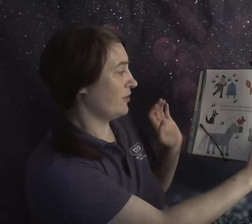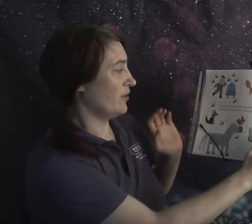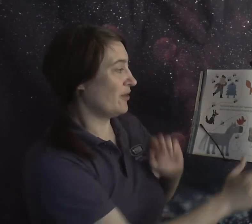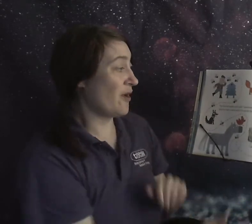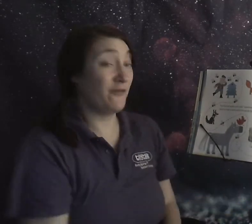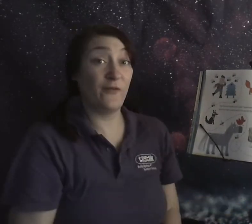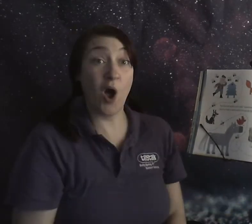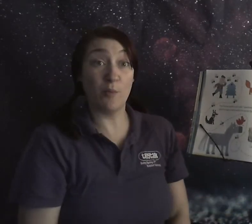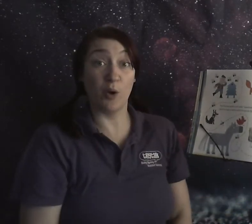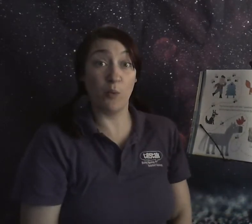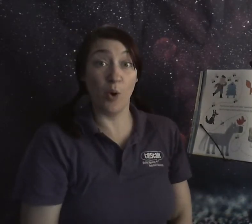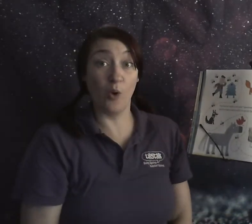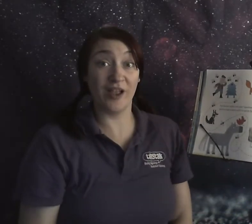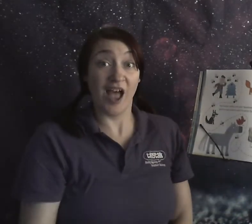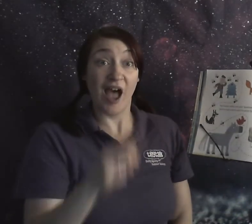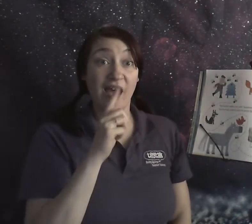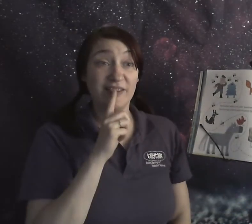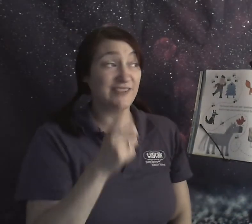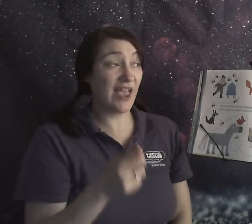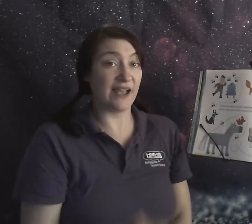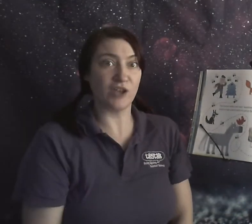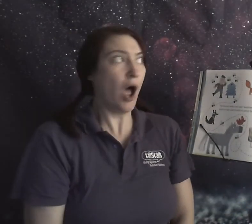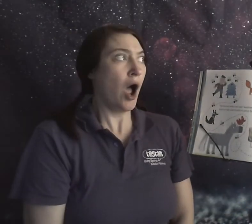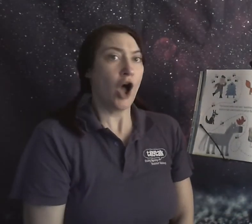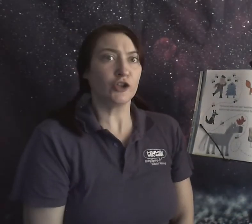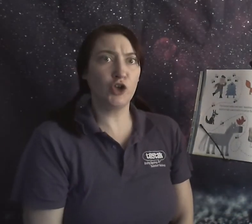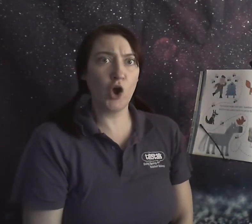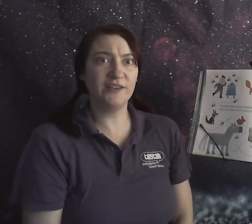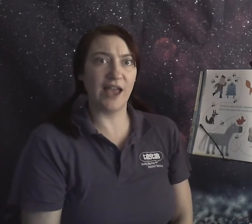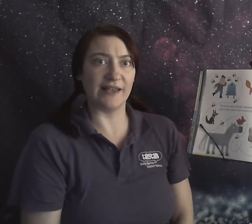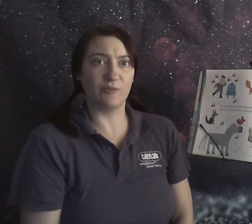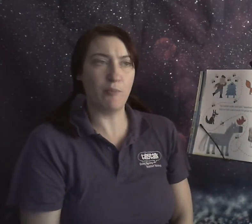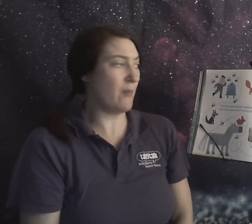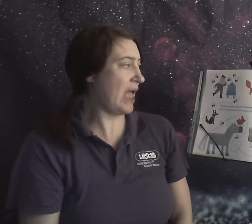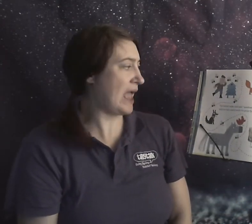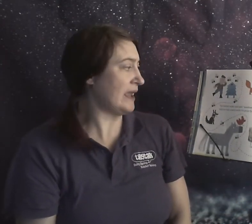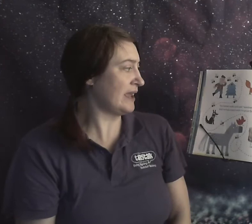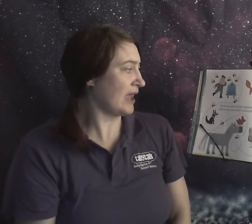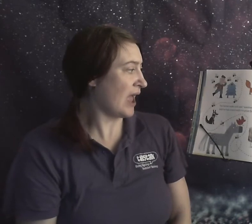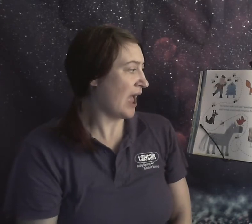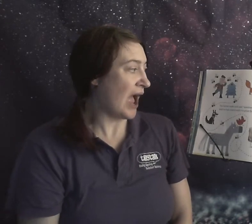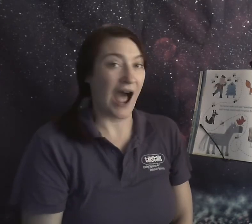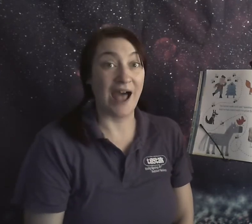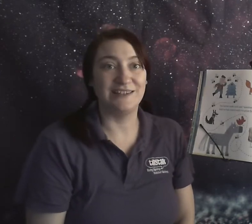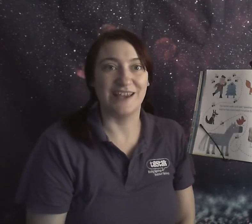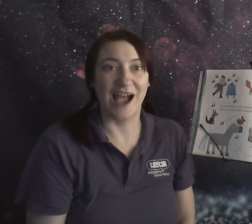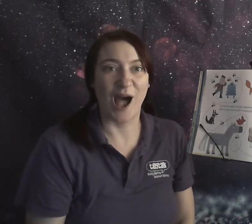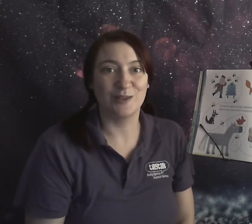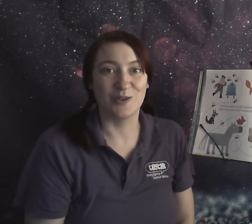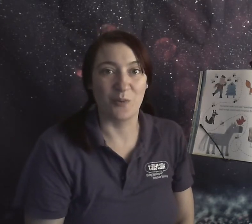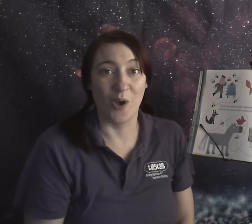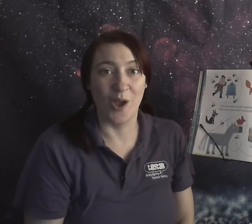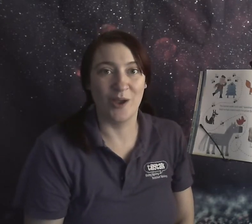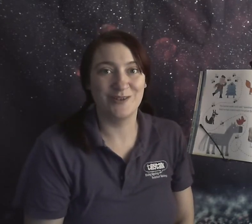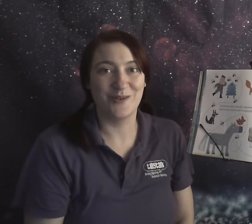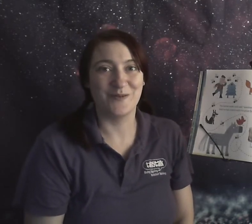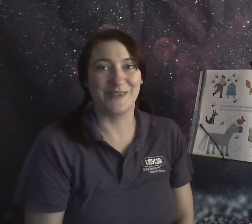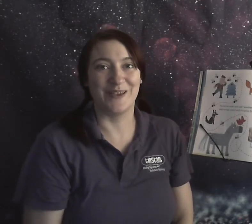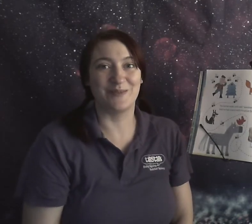The farmer woke and said, "Oh, goodness me!" And he had a word with his